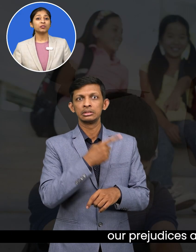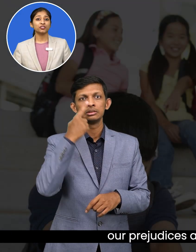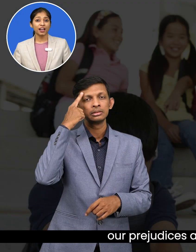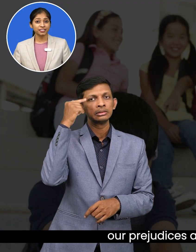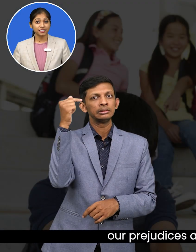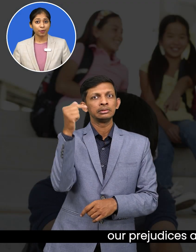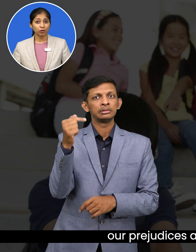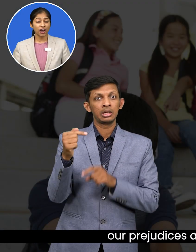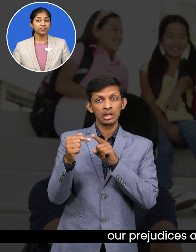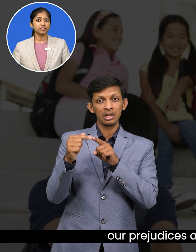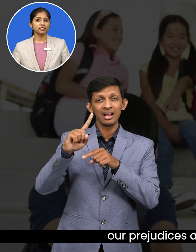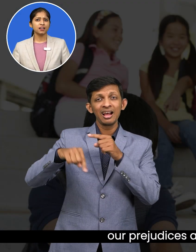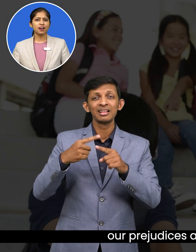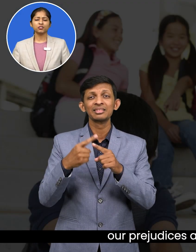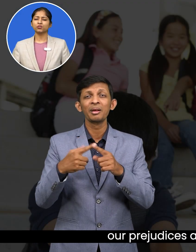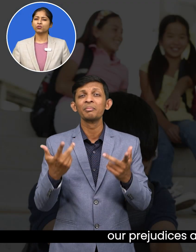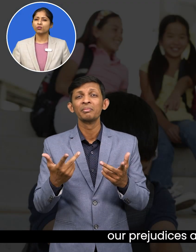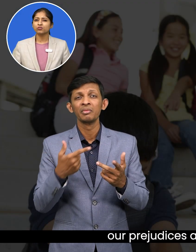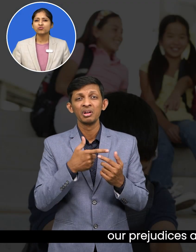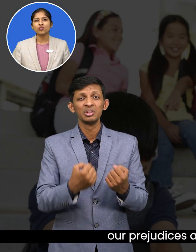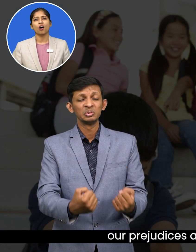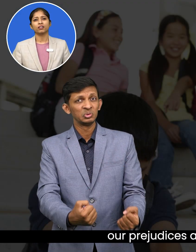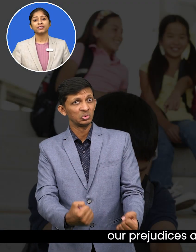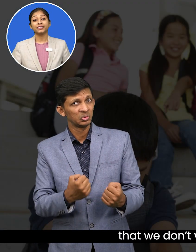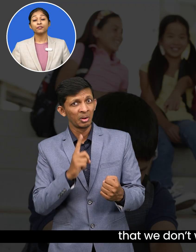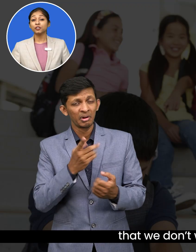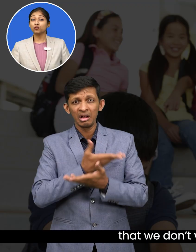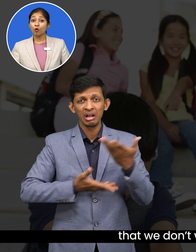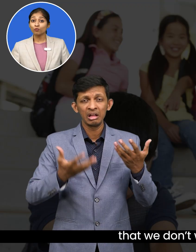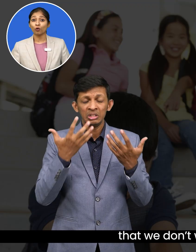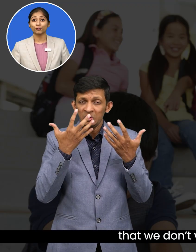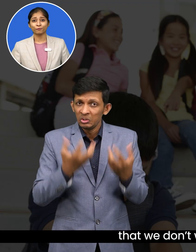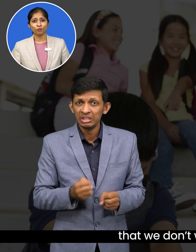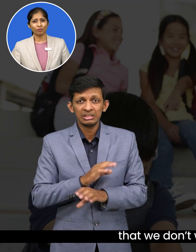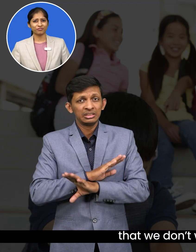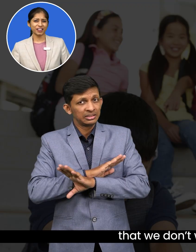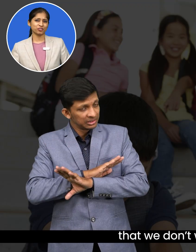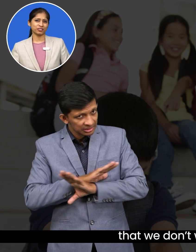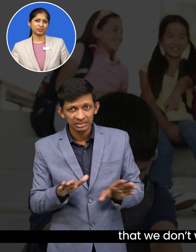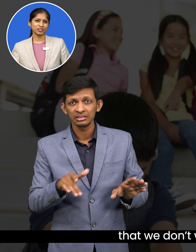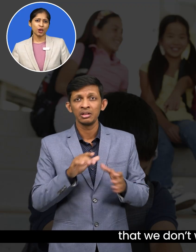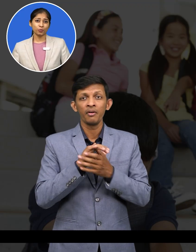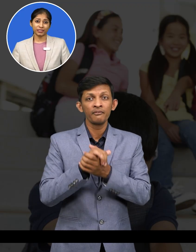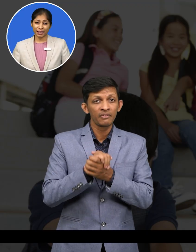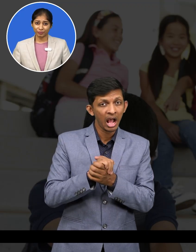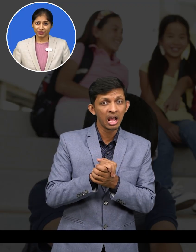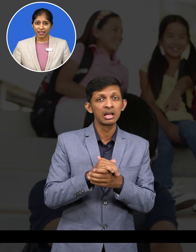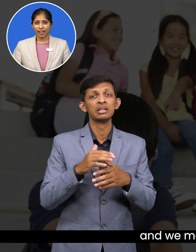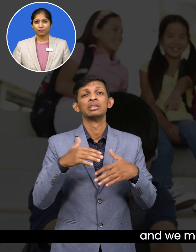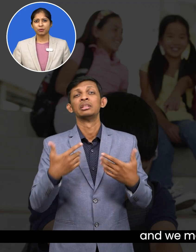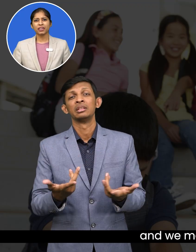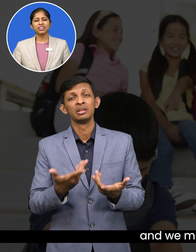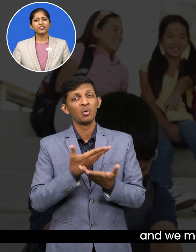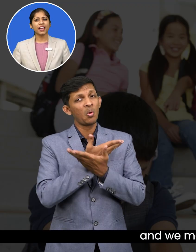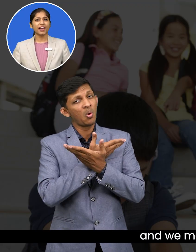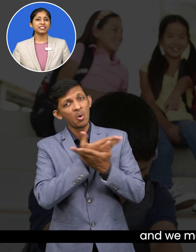Often our prejudices about others are so strong that we don't want to form friendships with them,